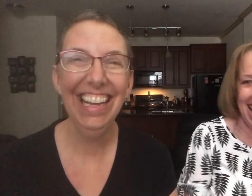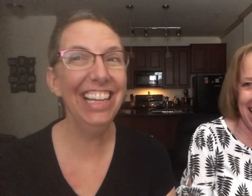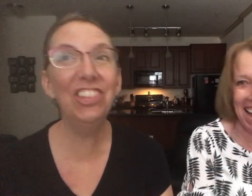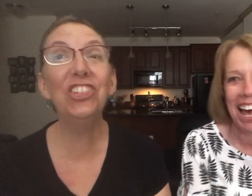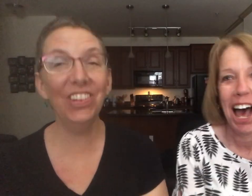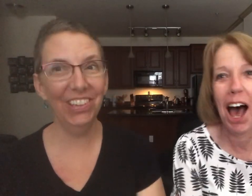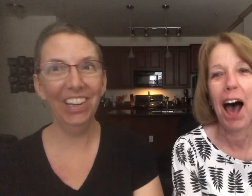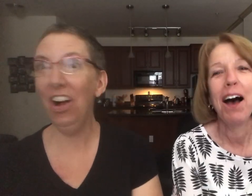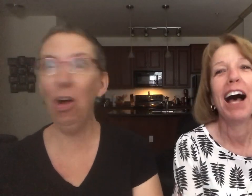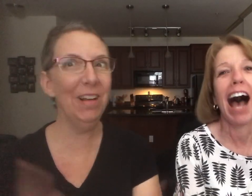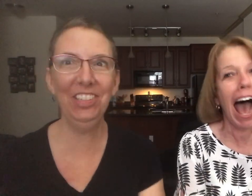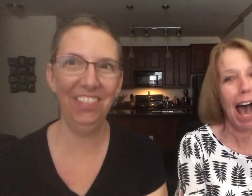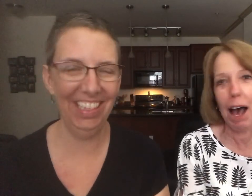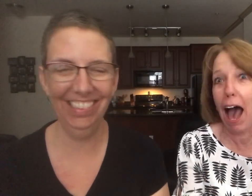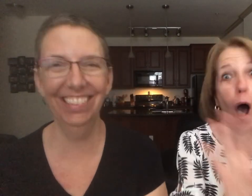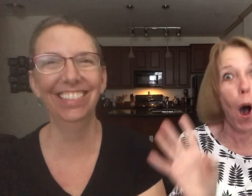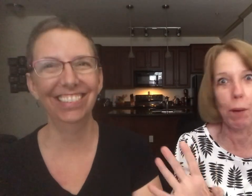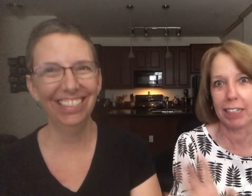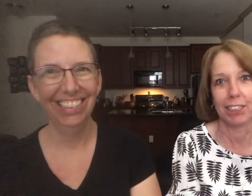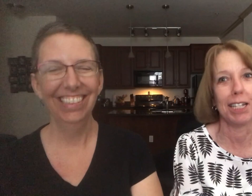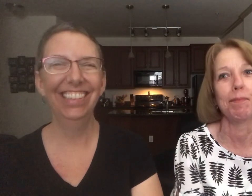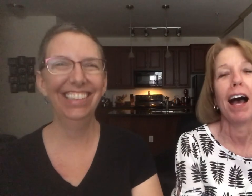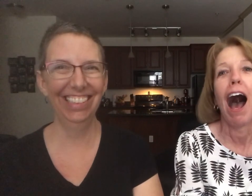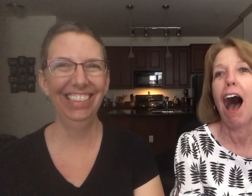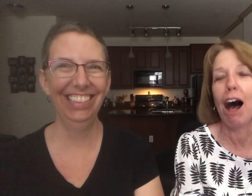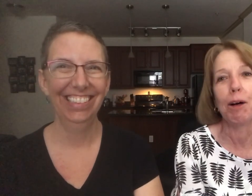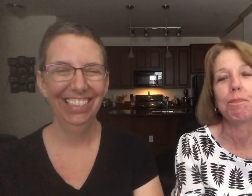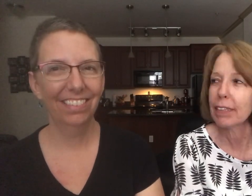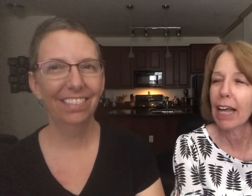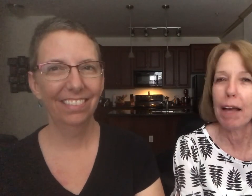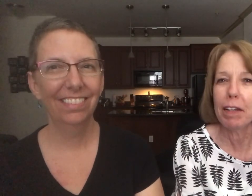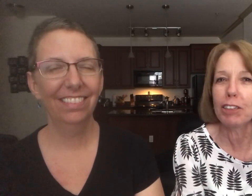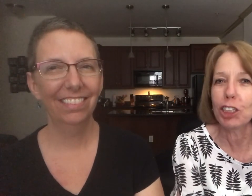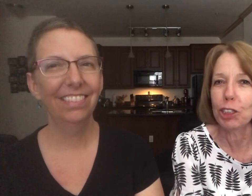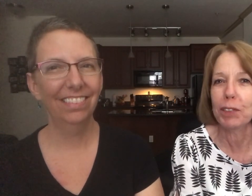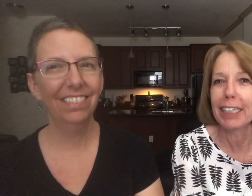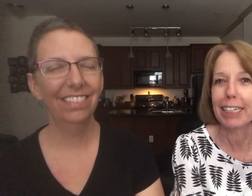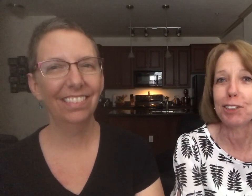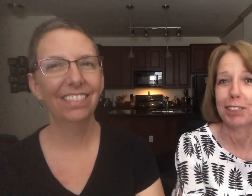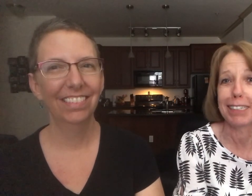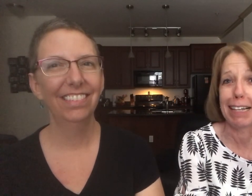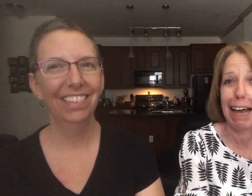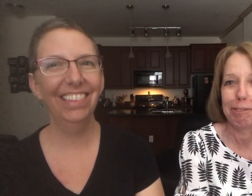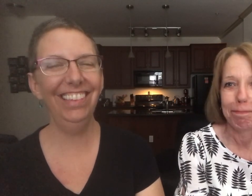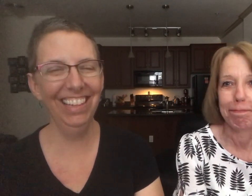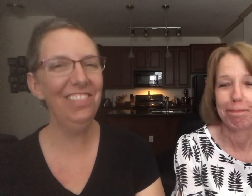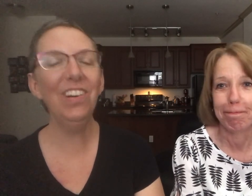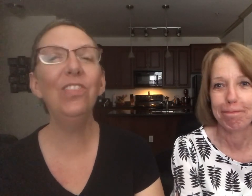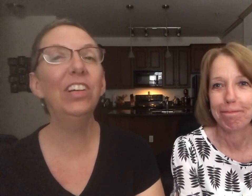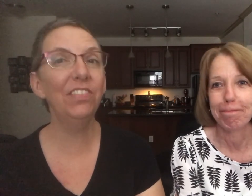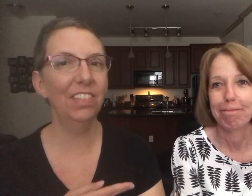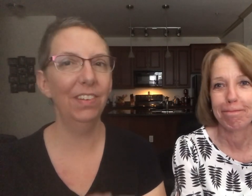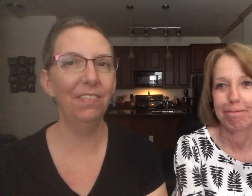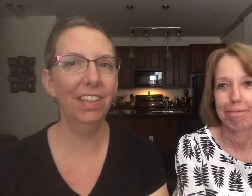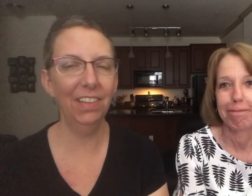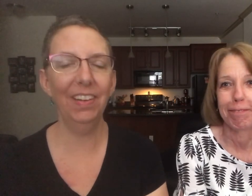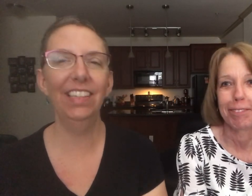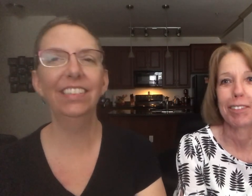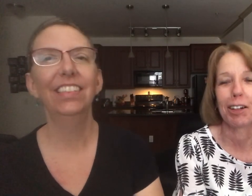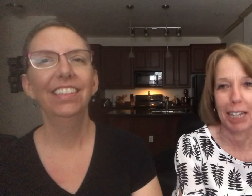It's true. A whole bunch of us. A whole bunch of them. I'm not really sure what the answer is to that. Well, we'll give you some time to think about it.